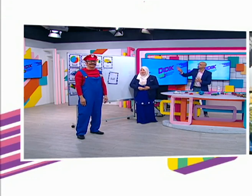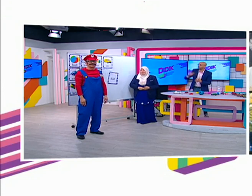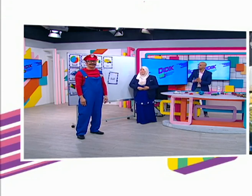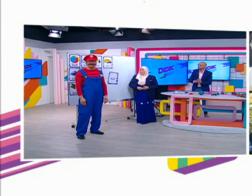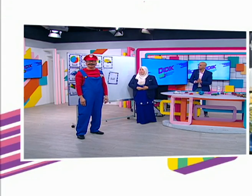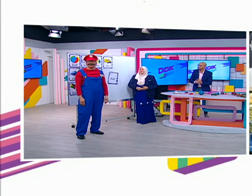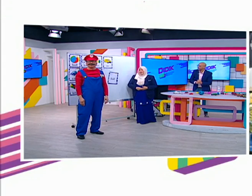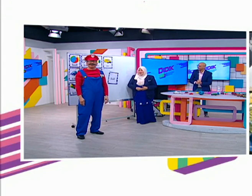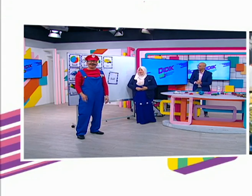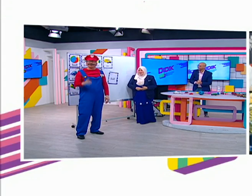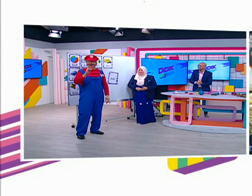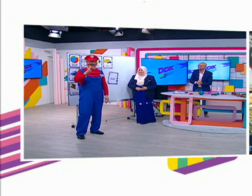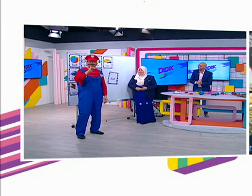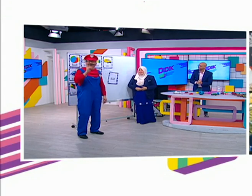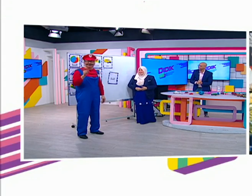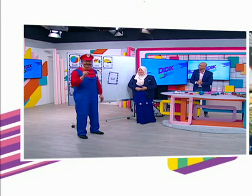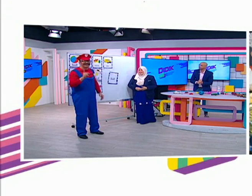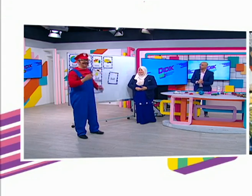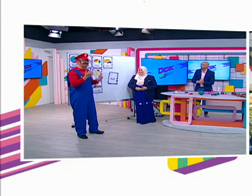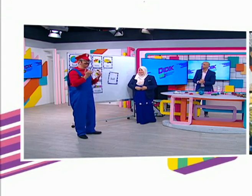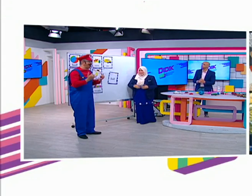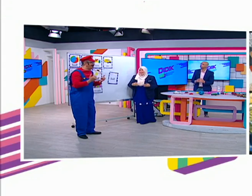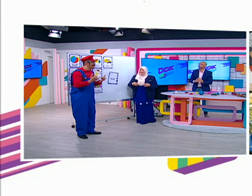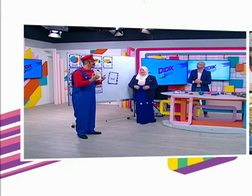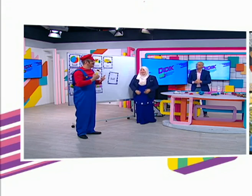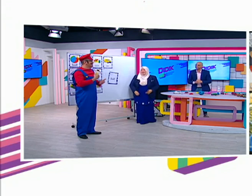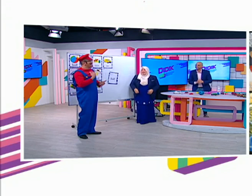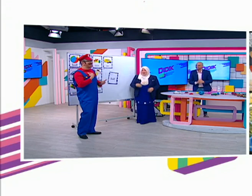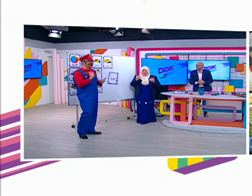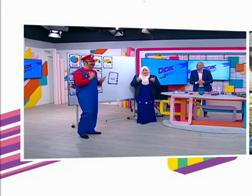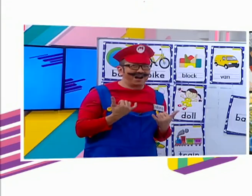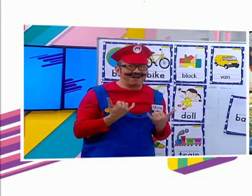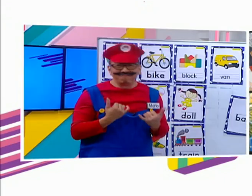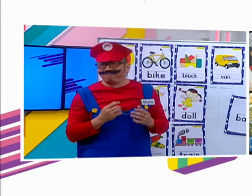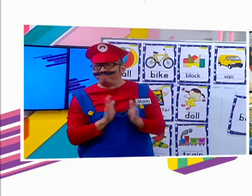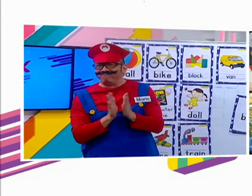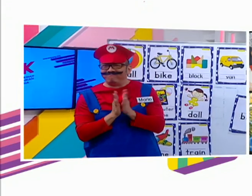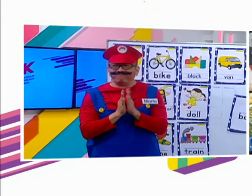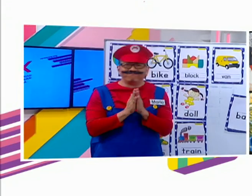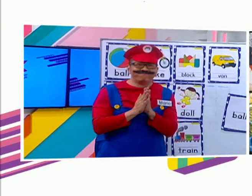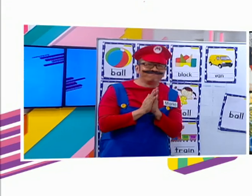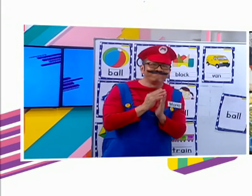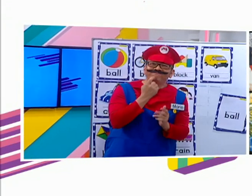for those pictures? Can we try that? Sure. Okay. Who shall we choose first? Now,